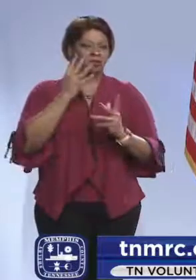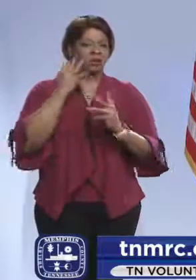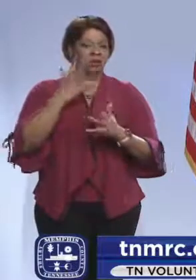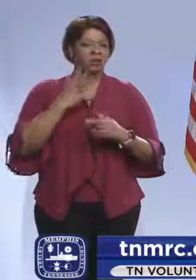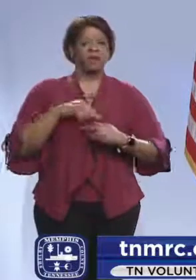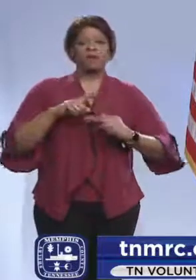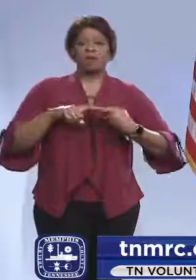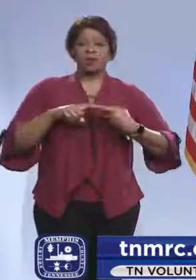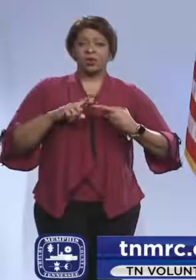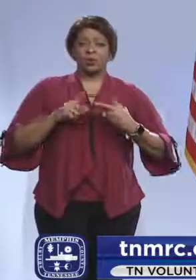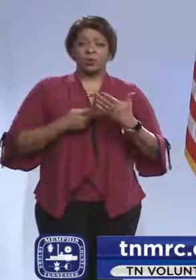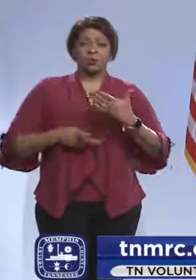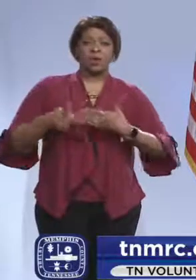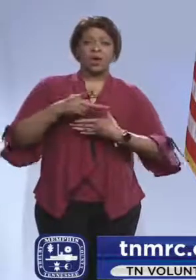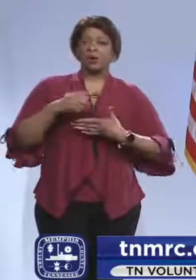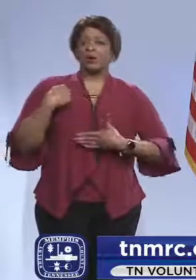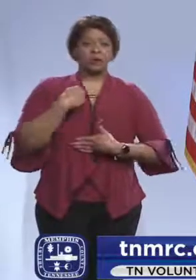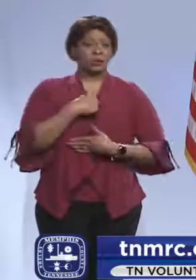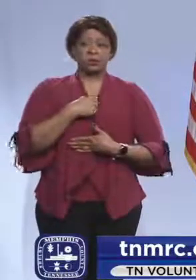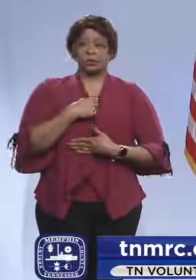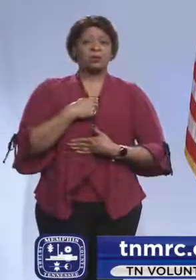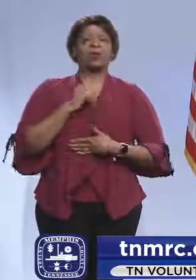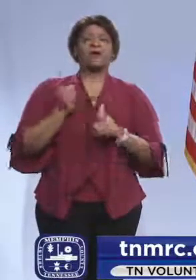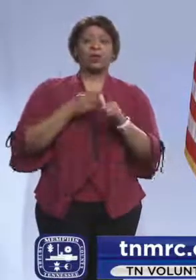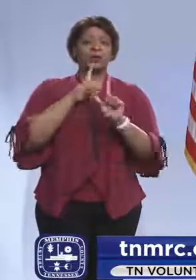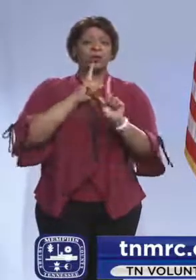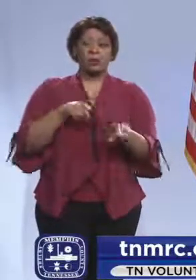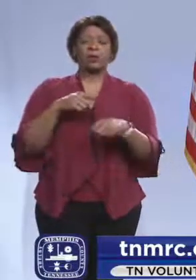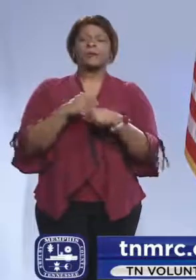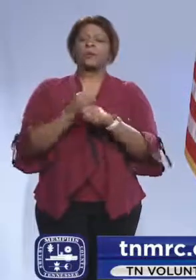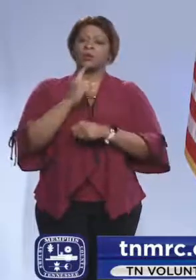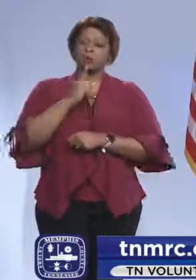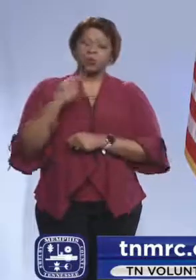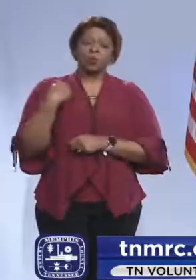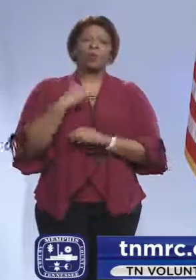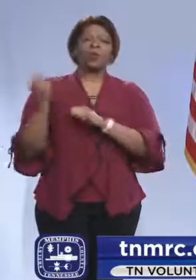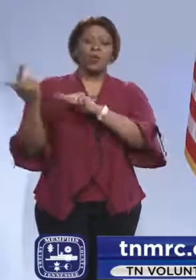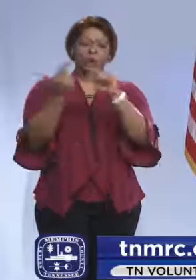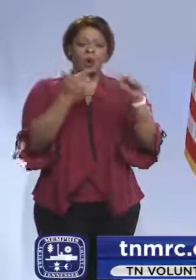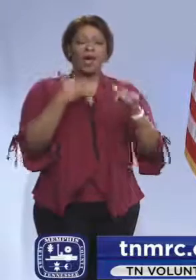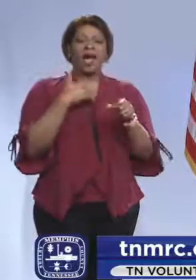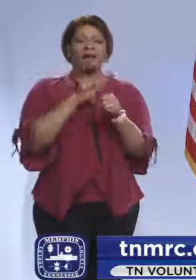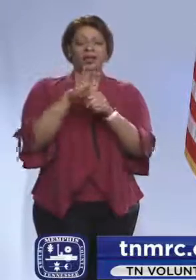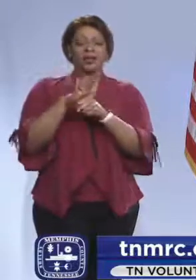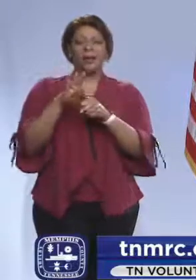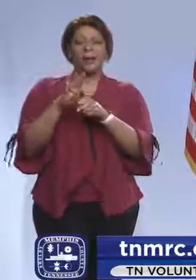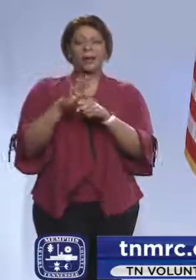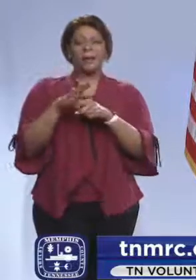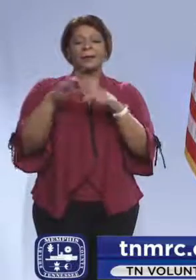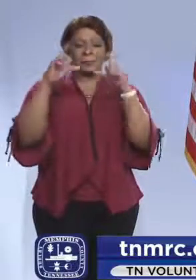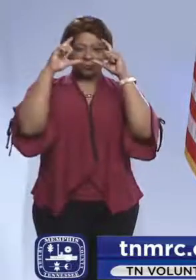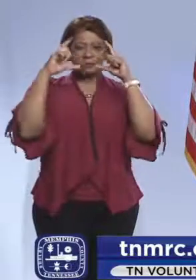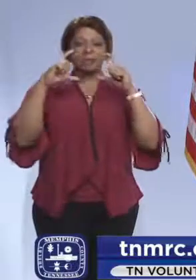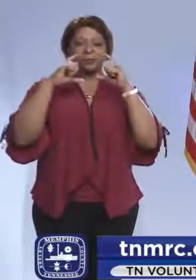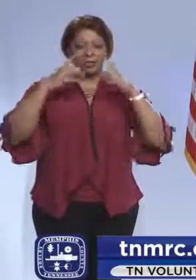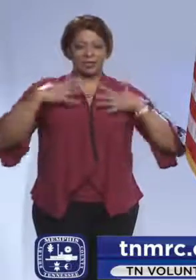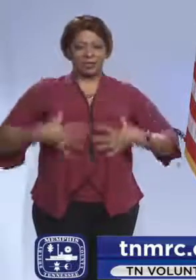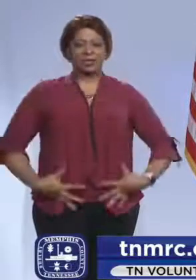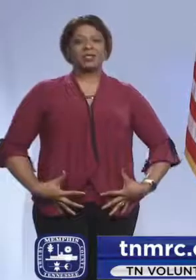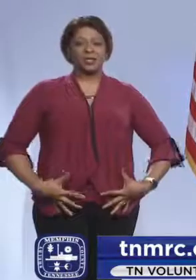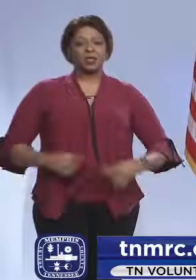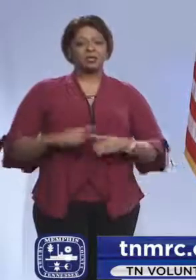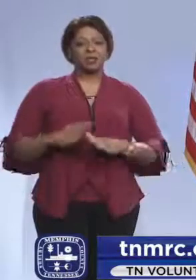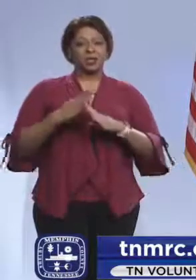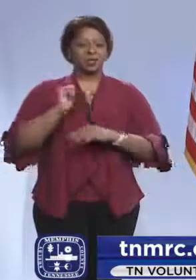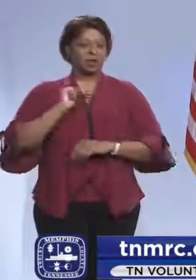one priority for us as first responders is to make sure that we all have adequate PPE and we can protect ourselves